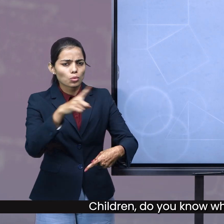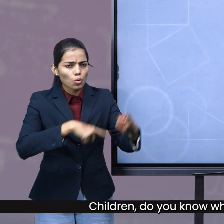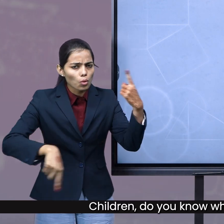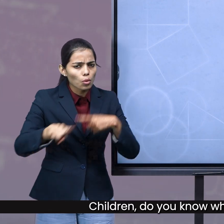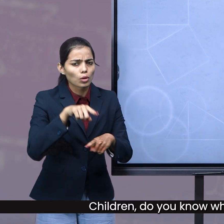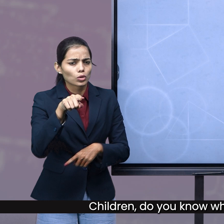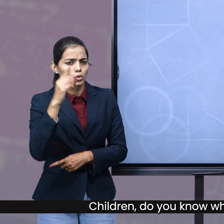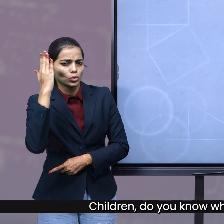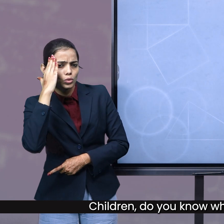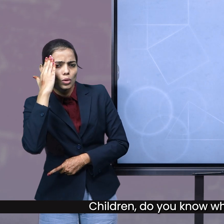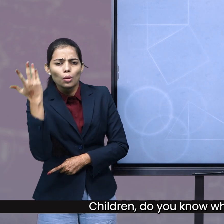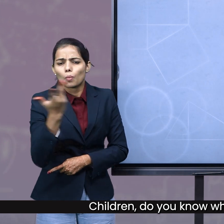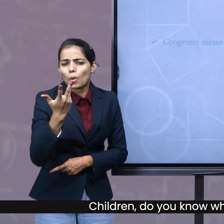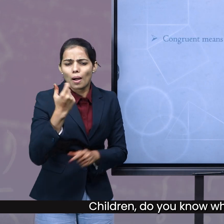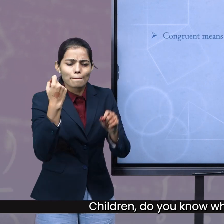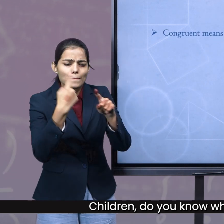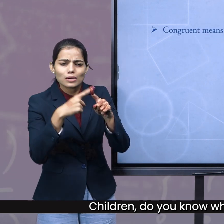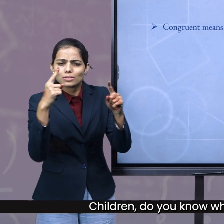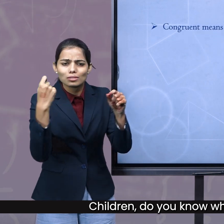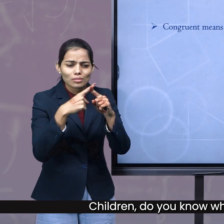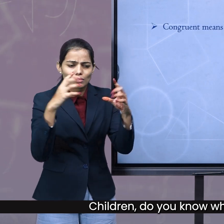Children, do you know what is the congruence?